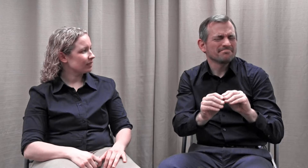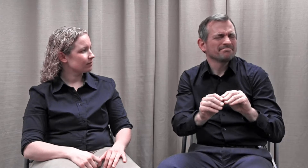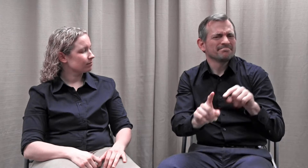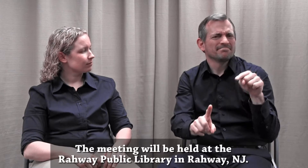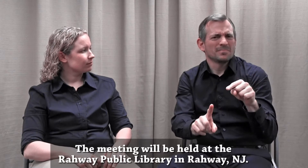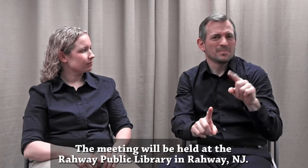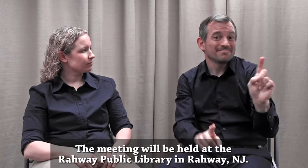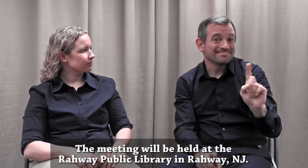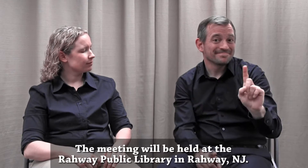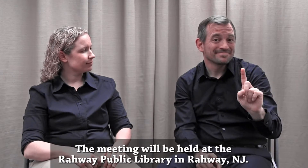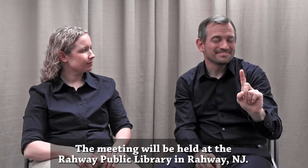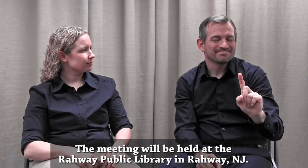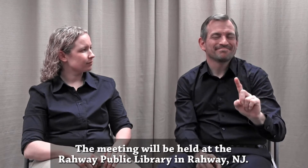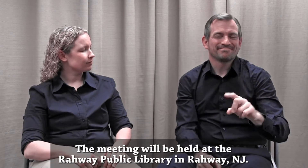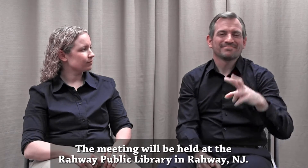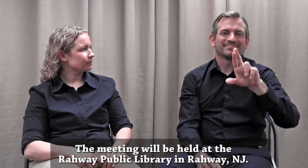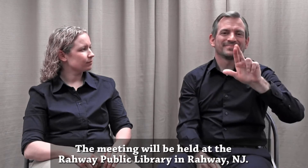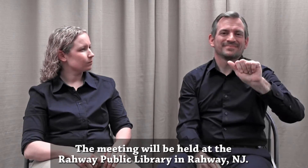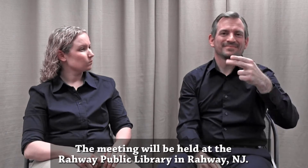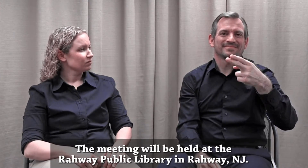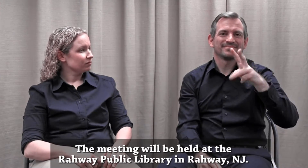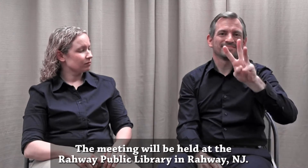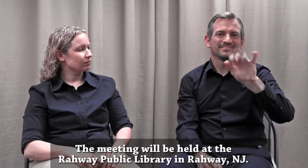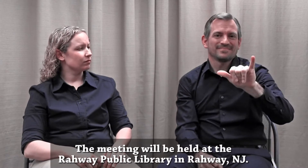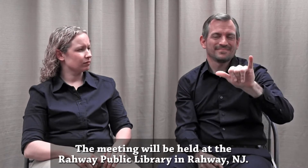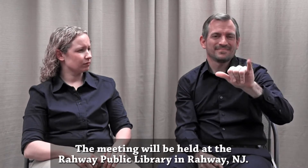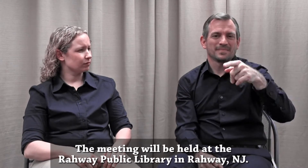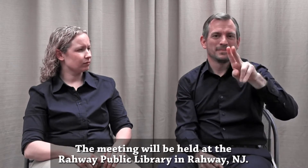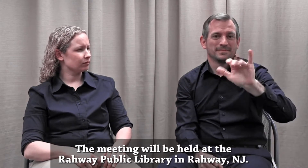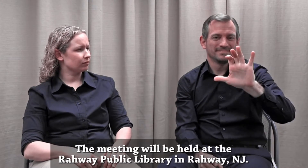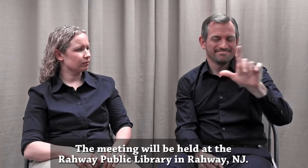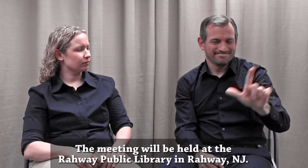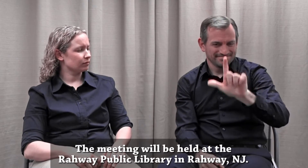The meeting will be held at the Rahway Public Library in Rahway, New Jersey.